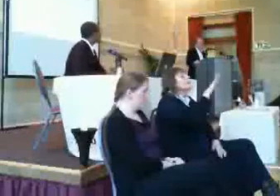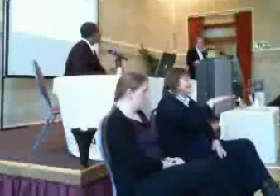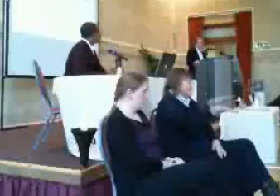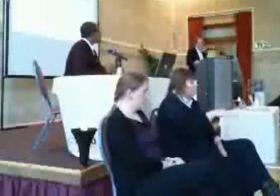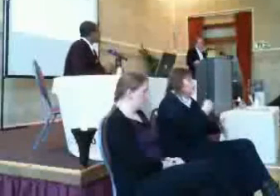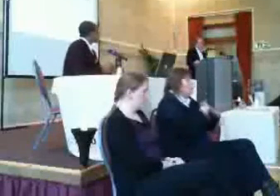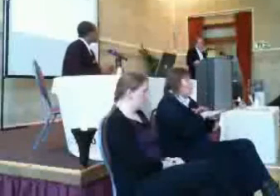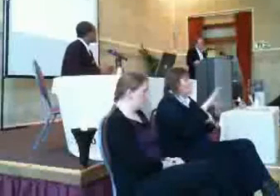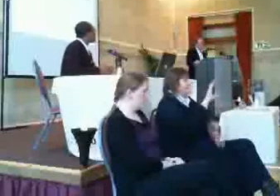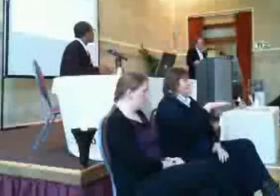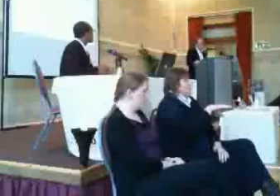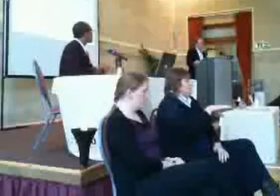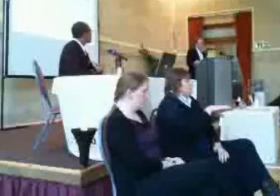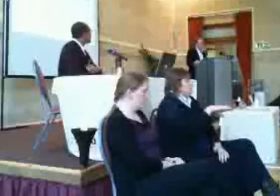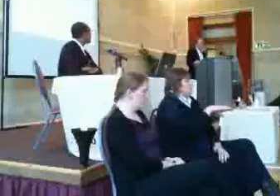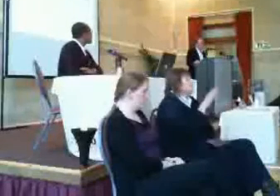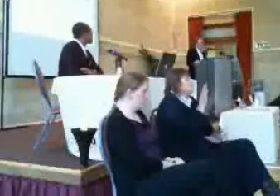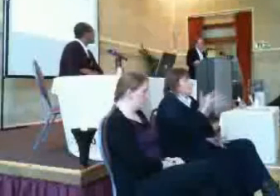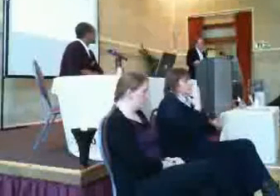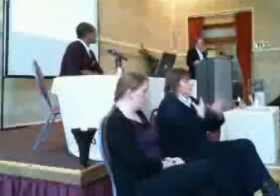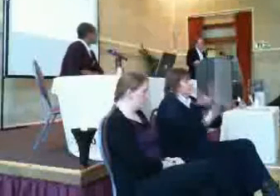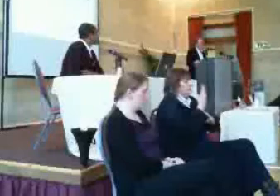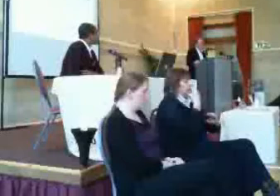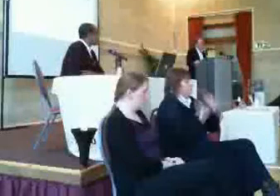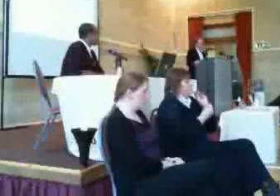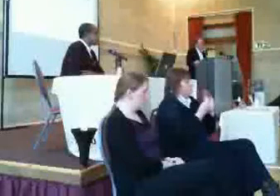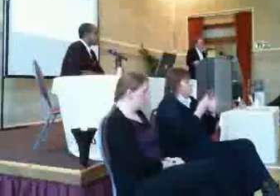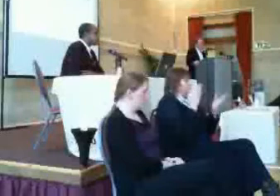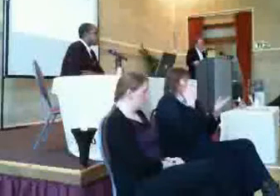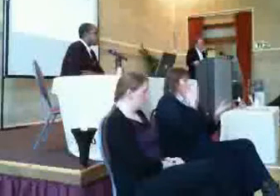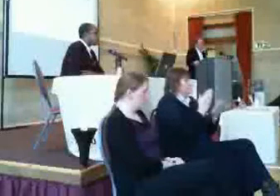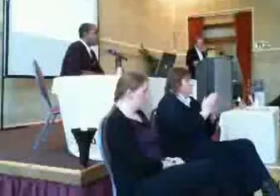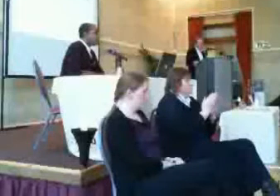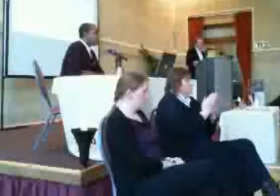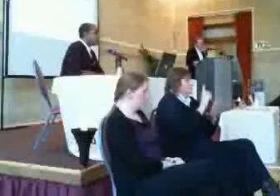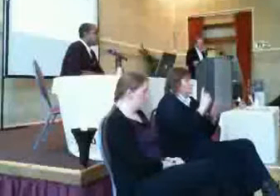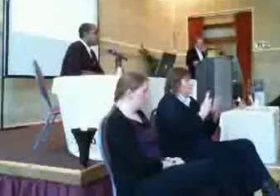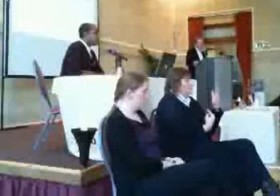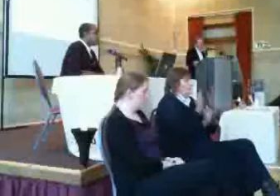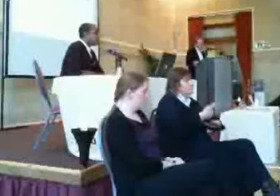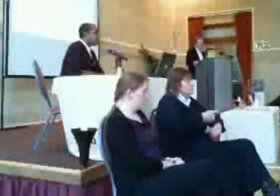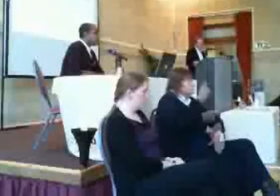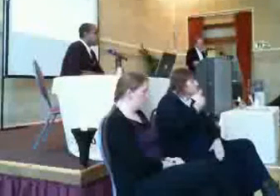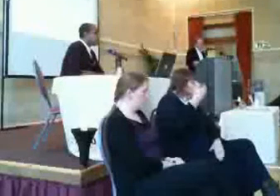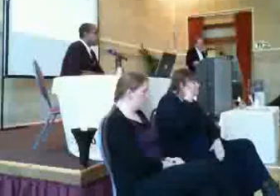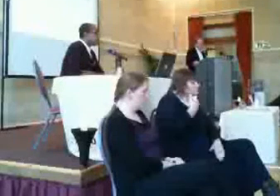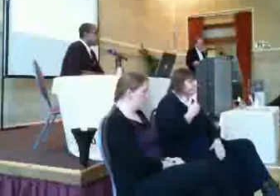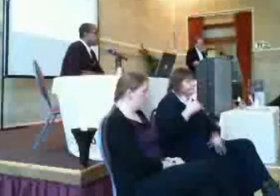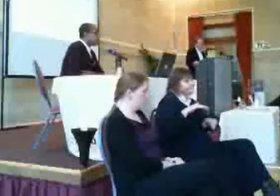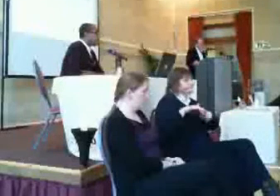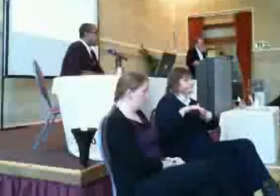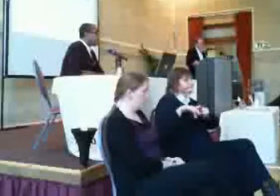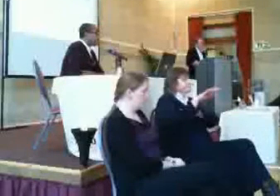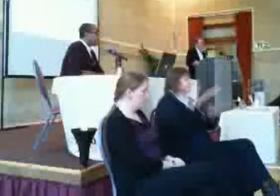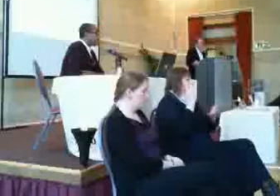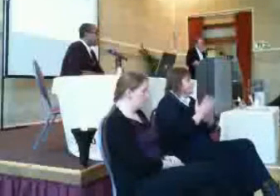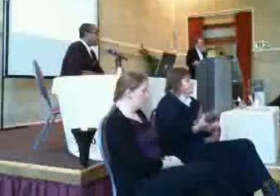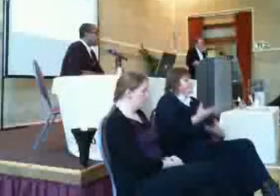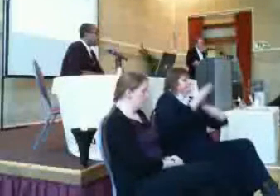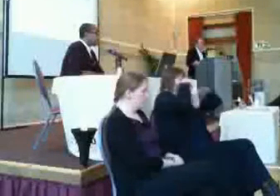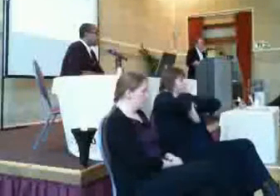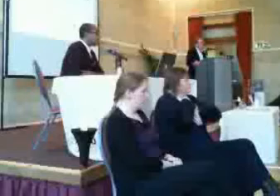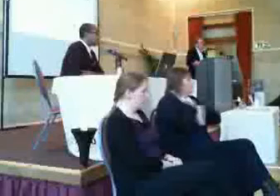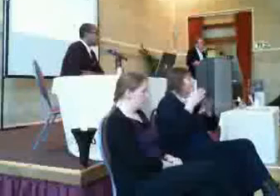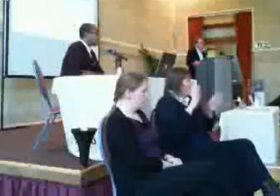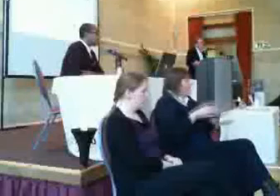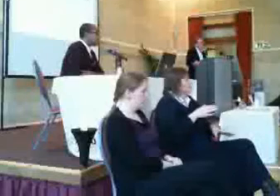city learn the messages, the messages of